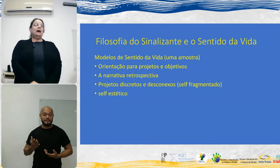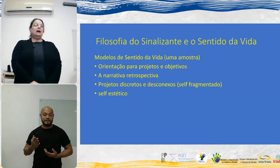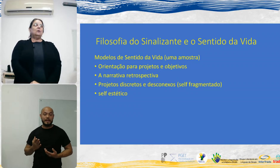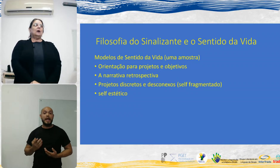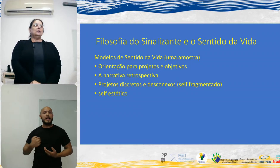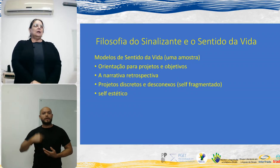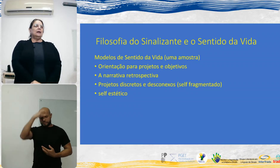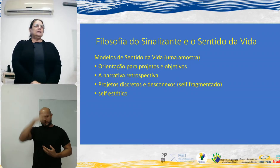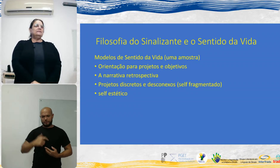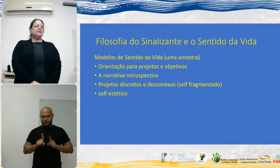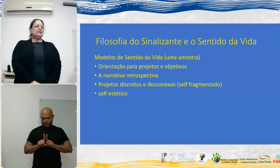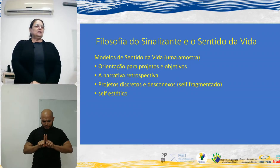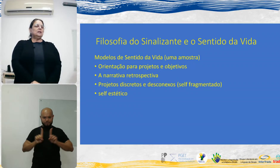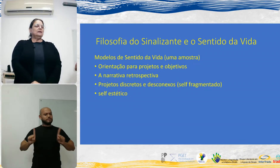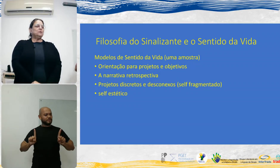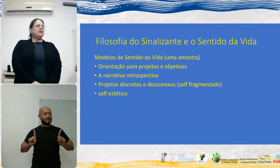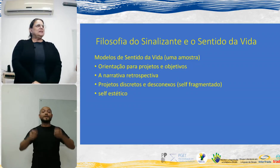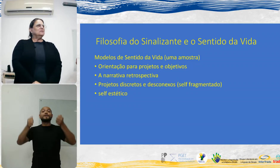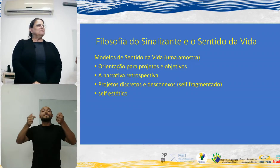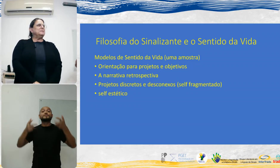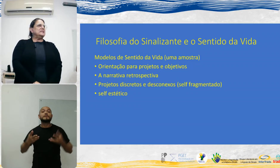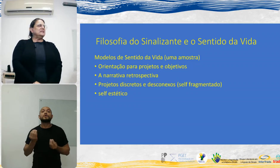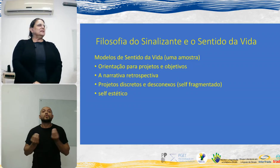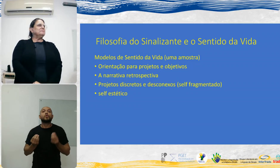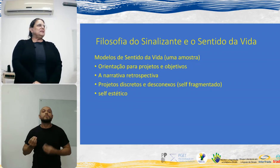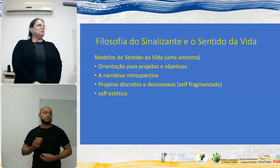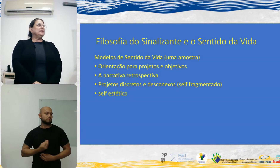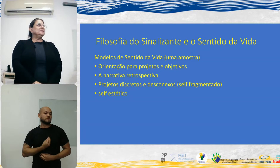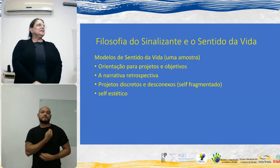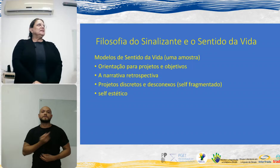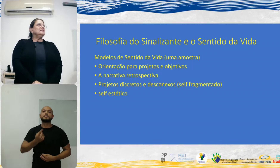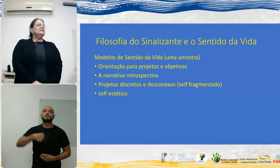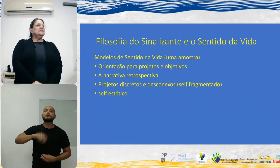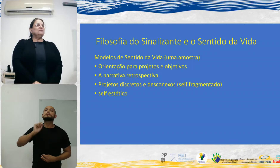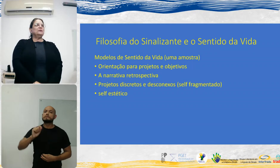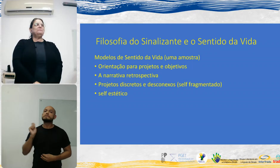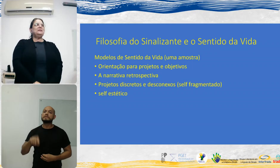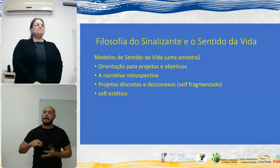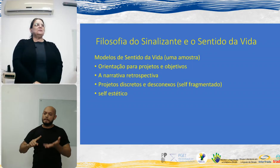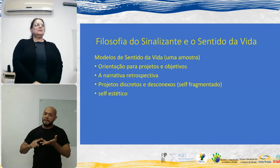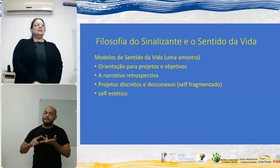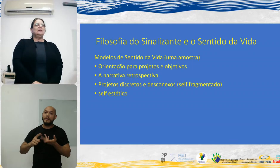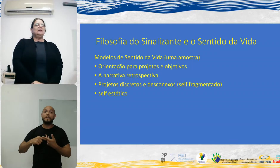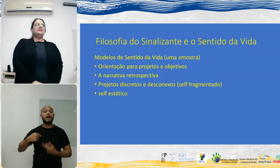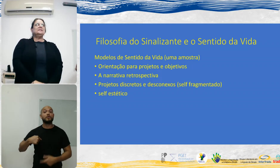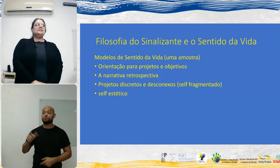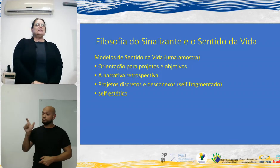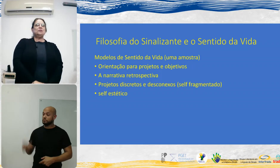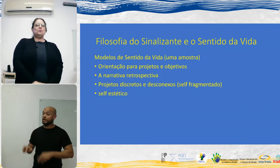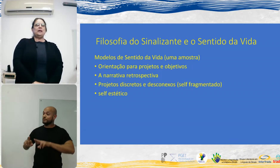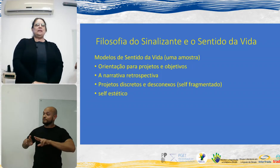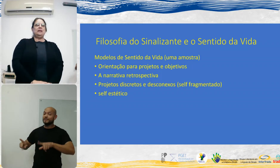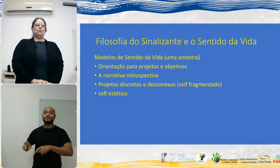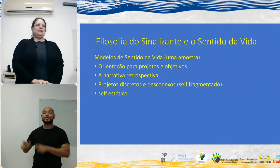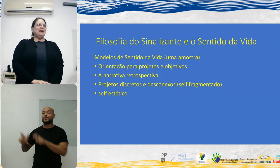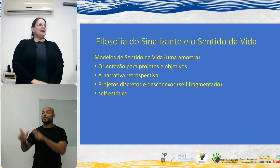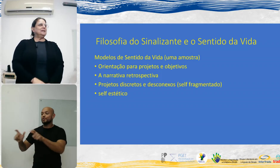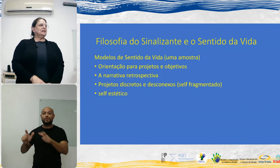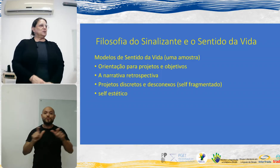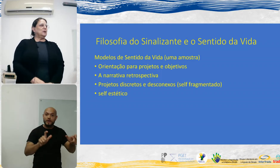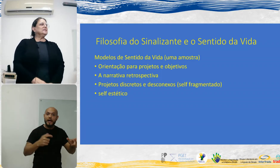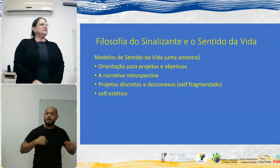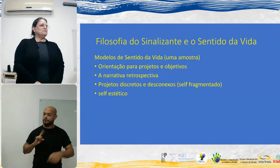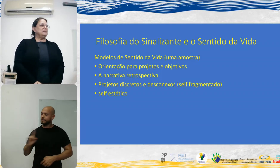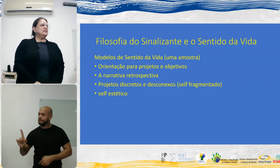explaining how our lives, in our lives, we can be in many ways different people in such a way that we've had